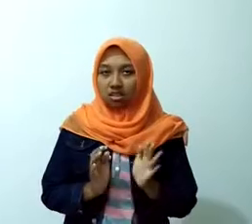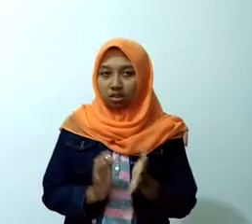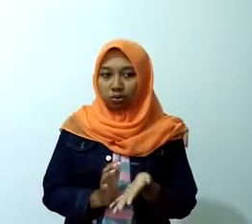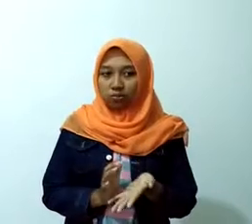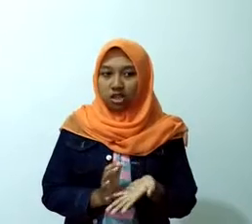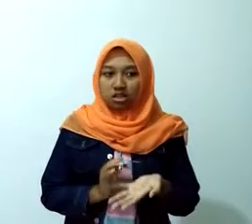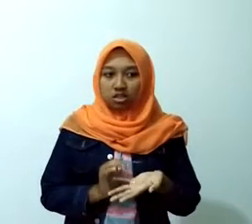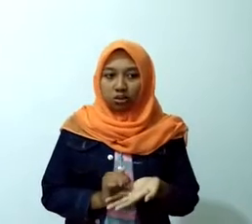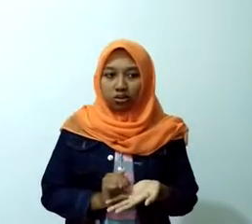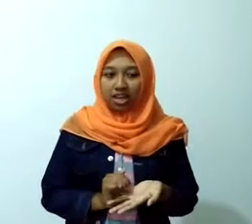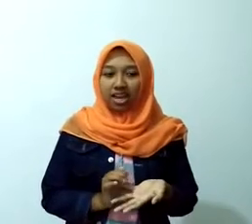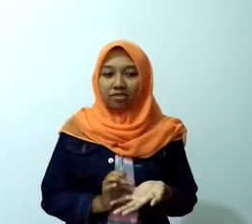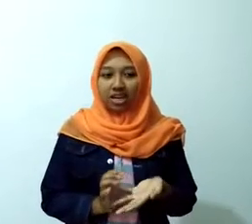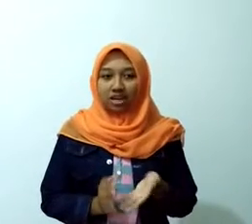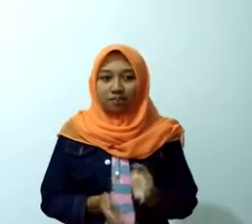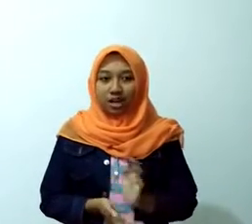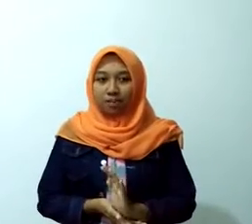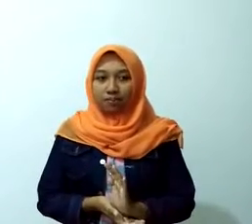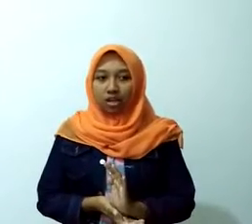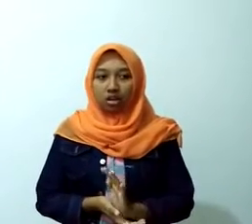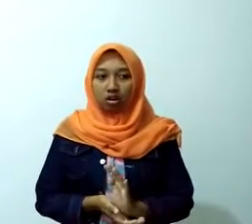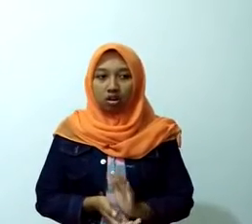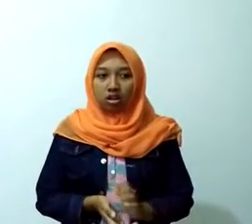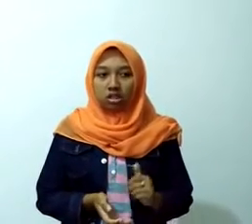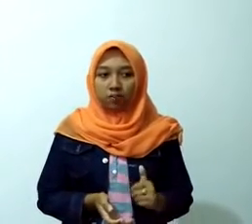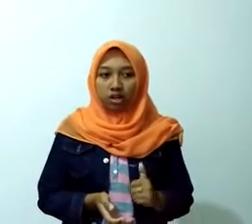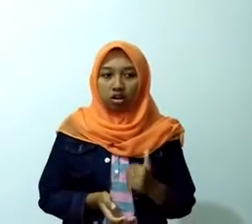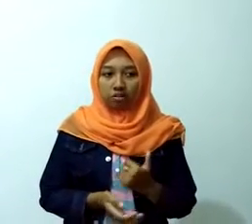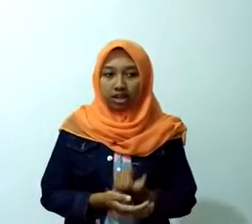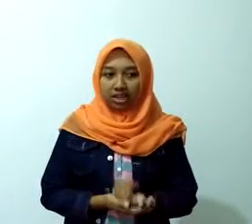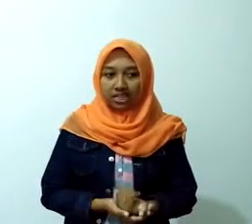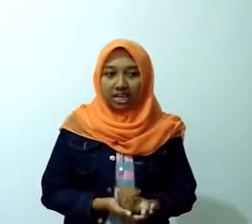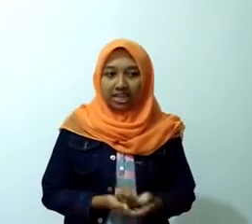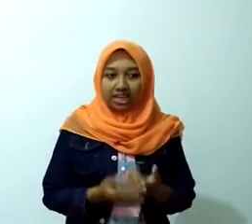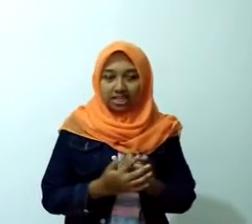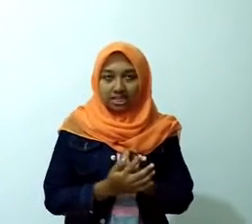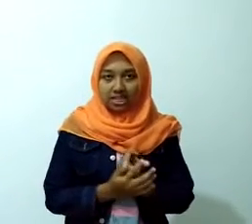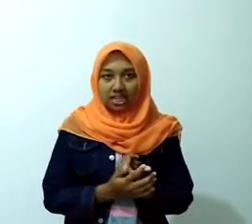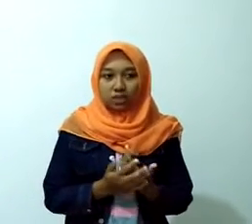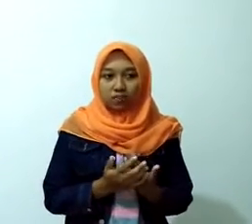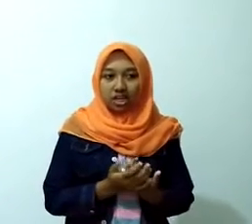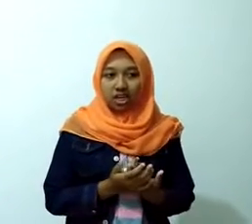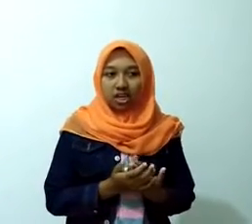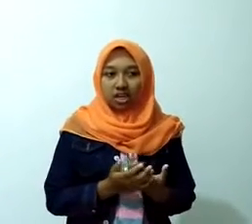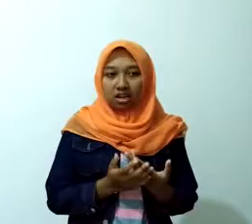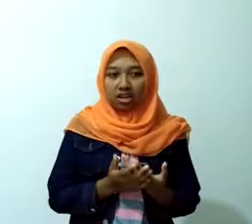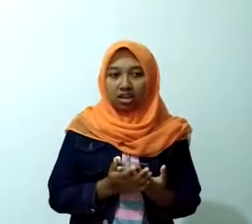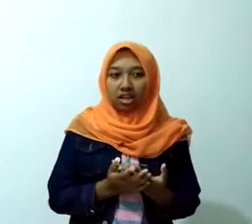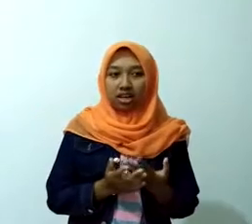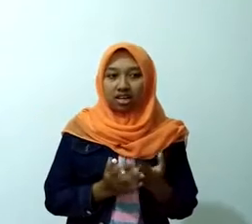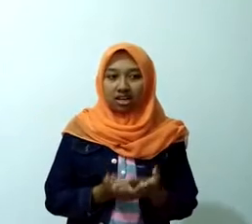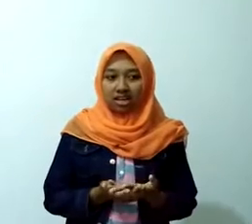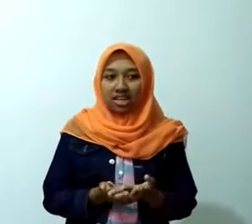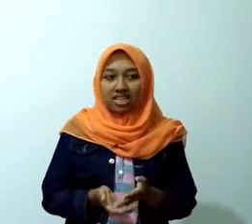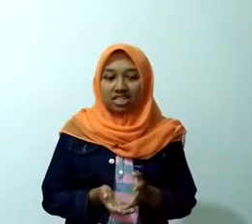and meaning is low. So they have many problems in all aspects of English, like listening, speaking, writing, and